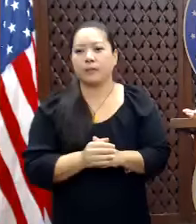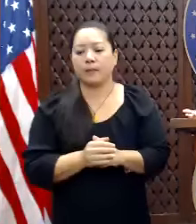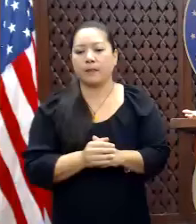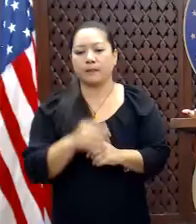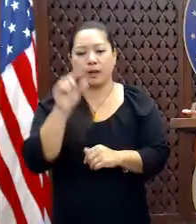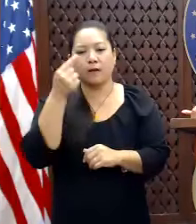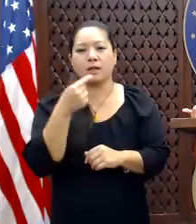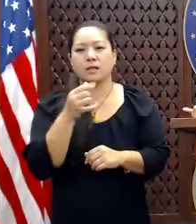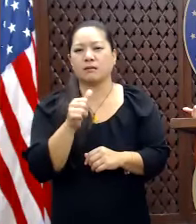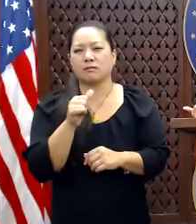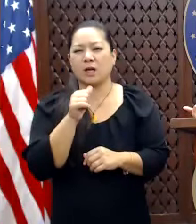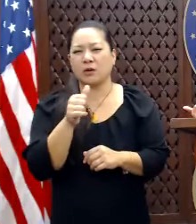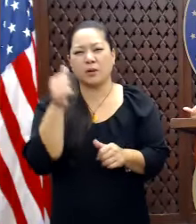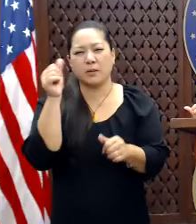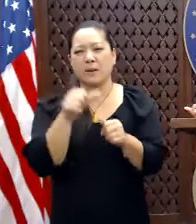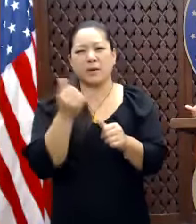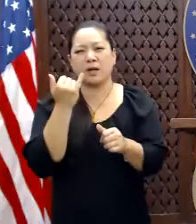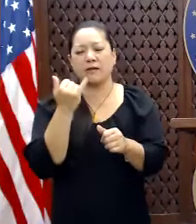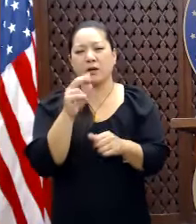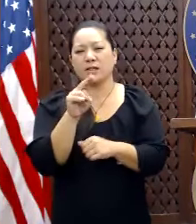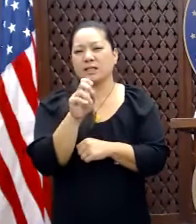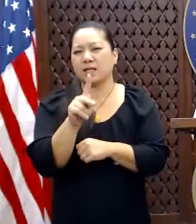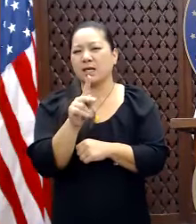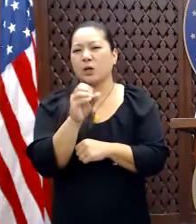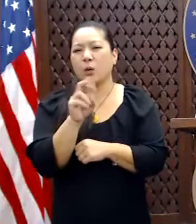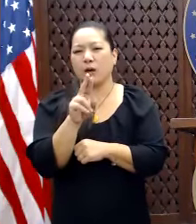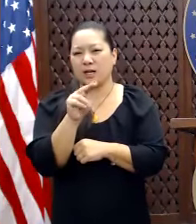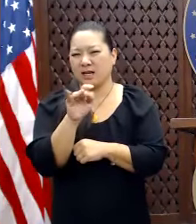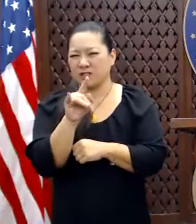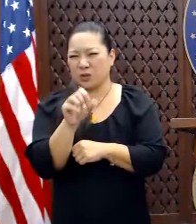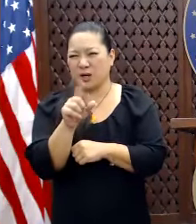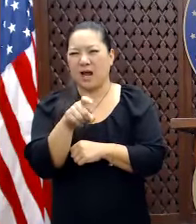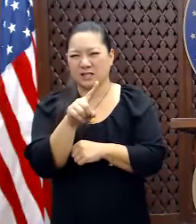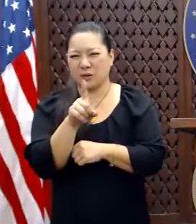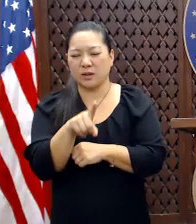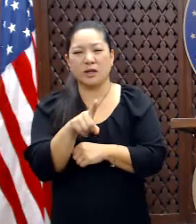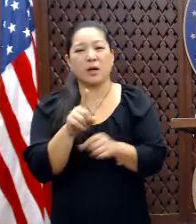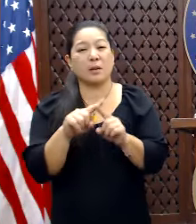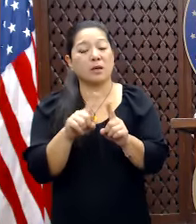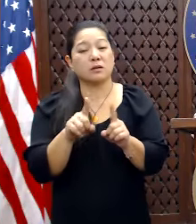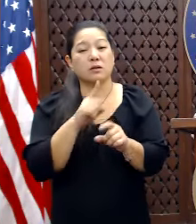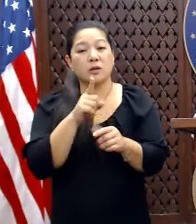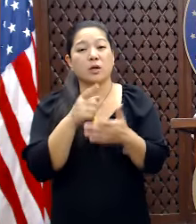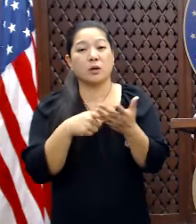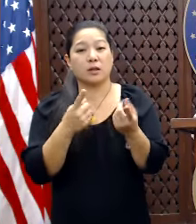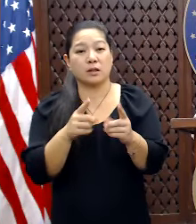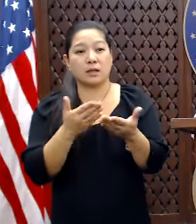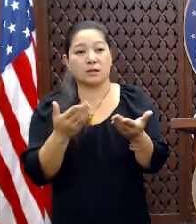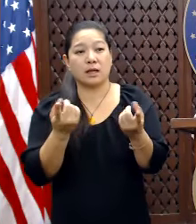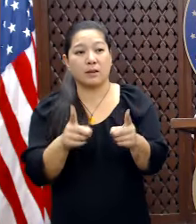I don't remember whether it was Nestor or Nick that asked that question. the provision, one of the